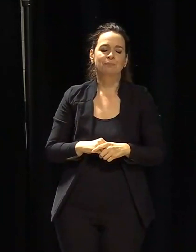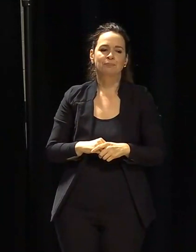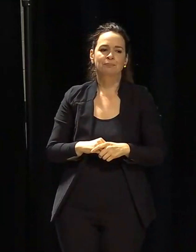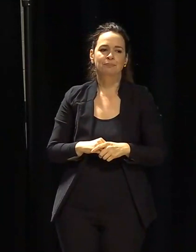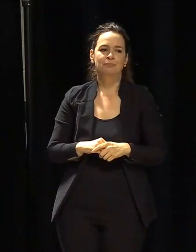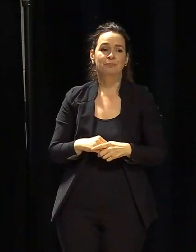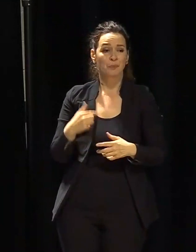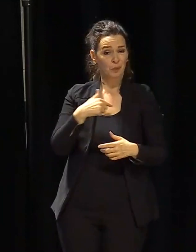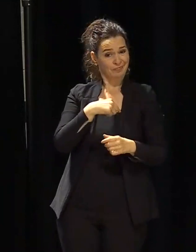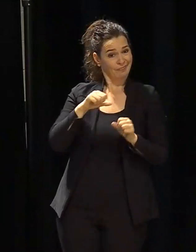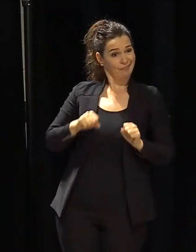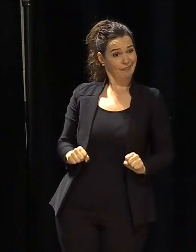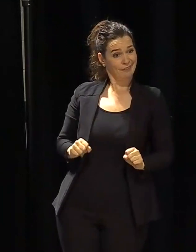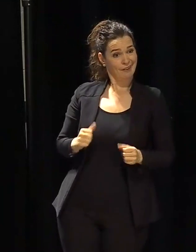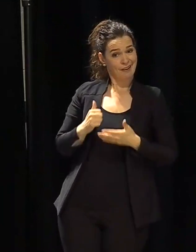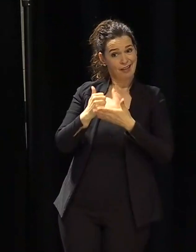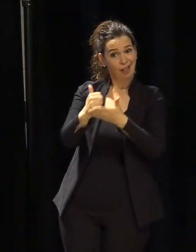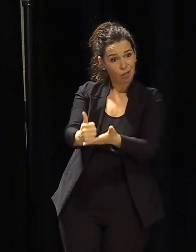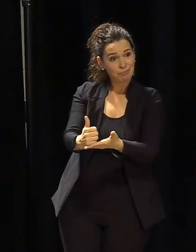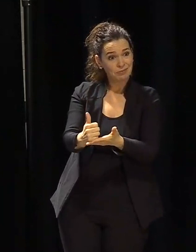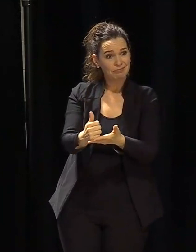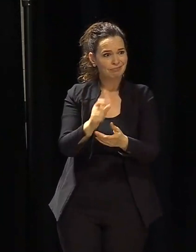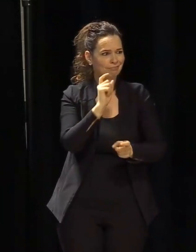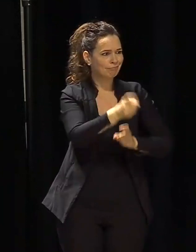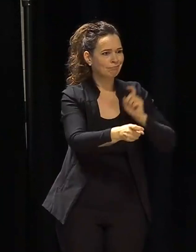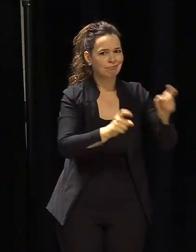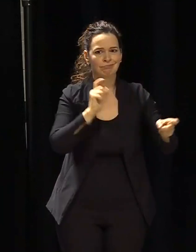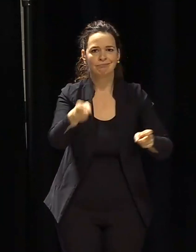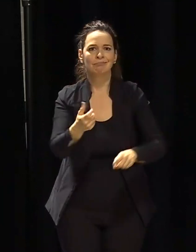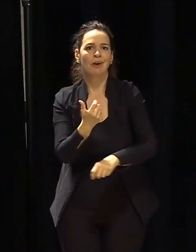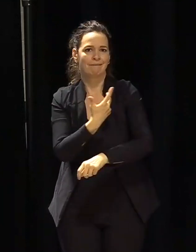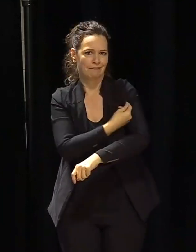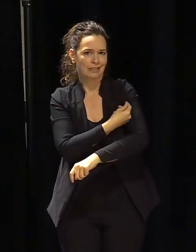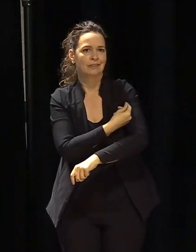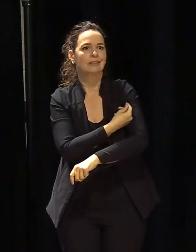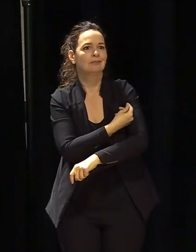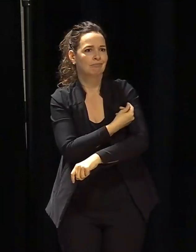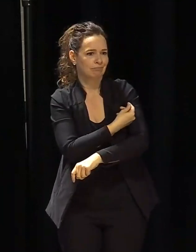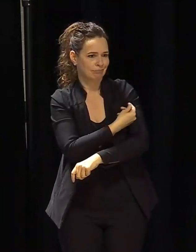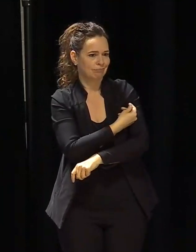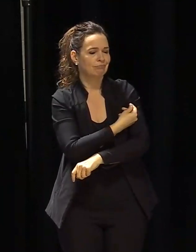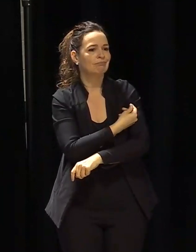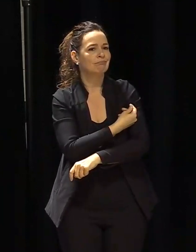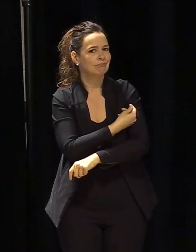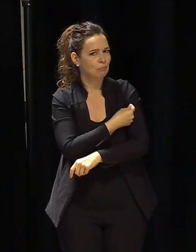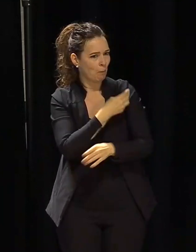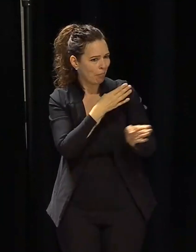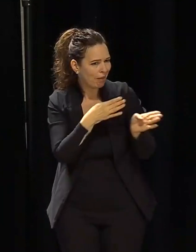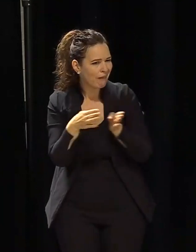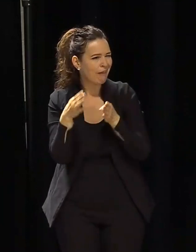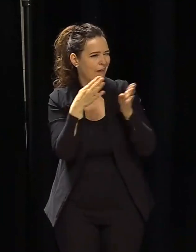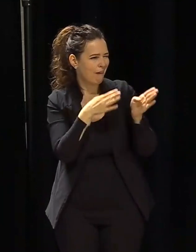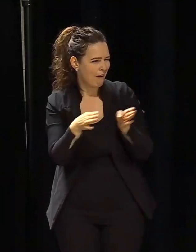distribution. We're doing that. We're preparing that with our state partners. We can enforce